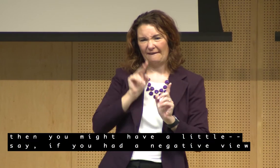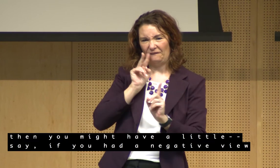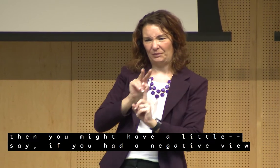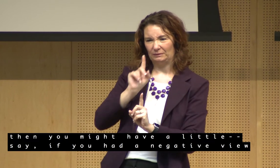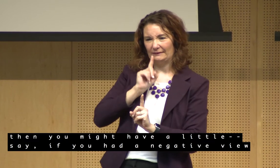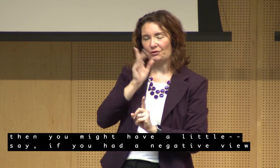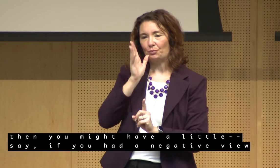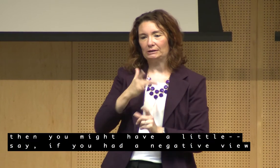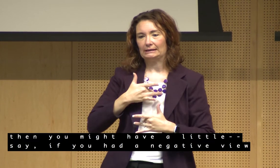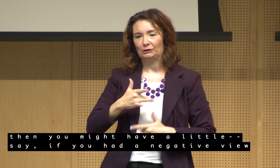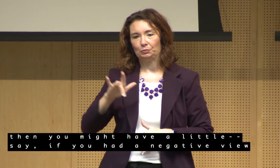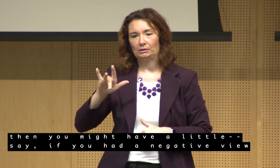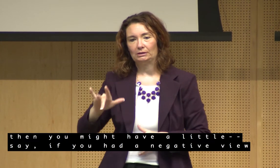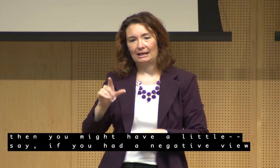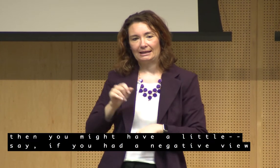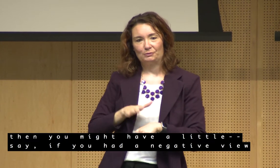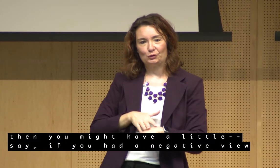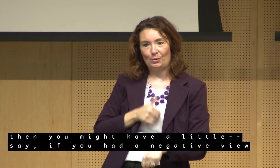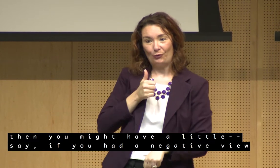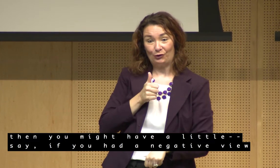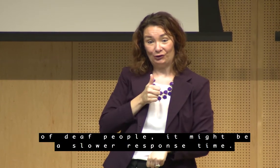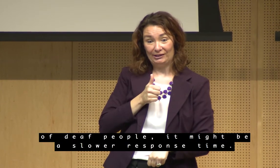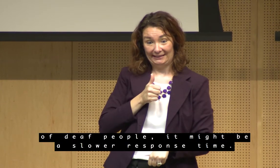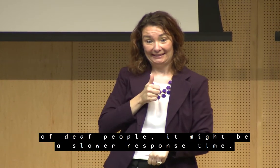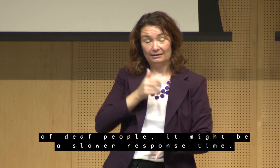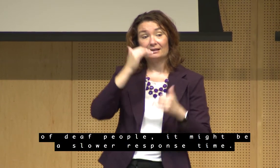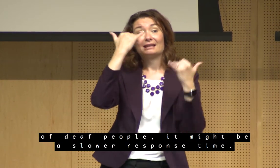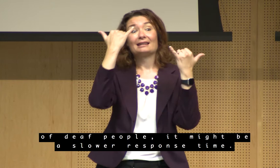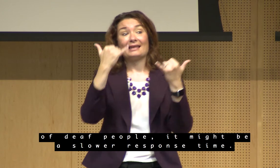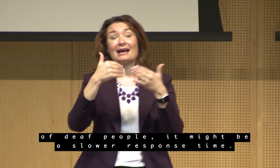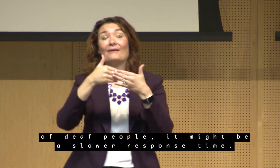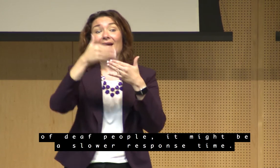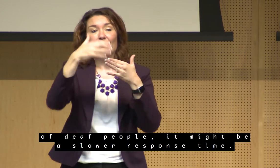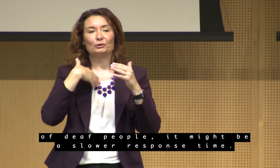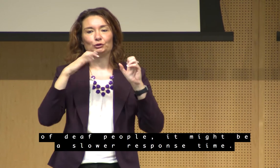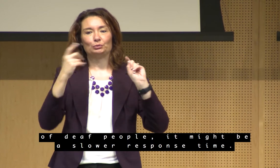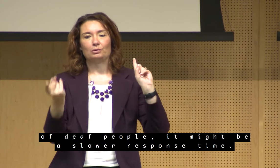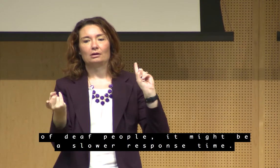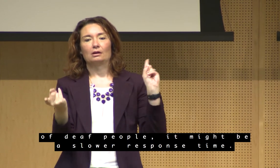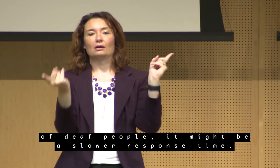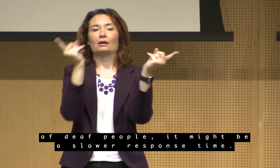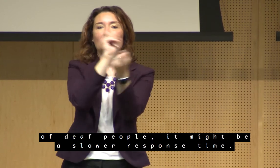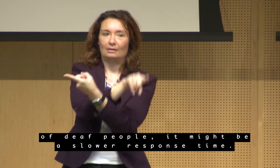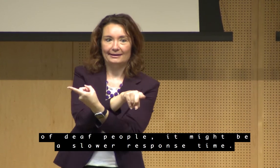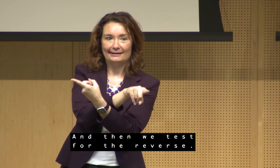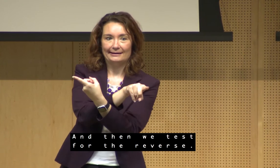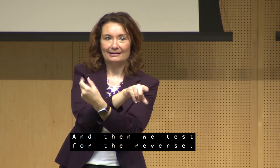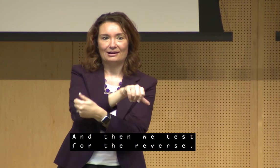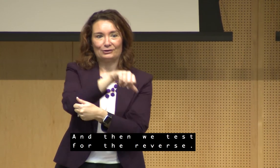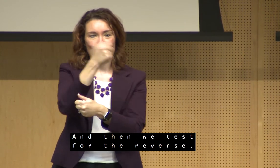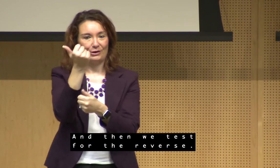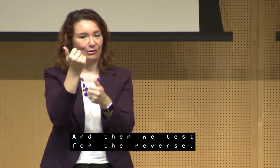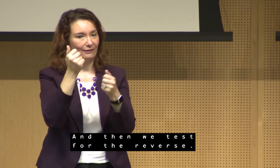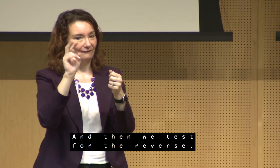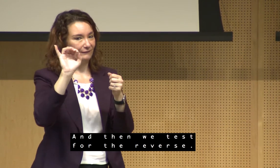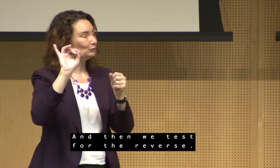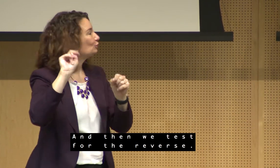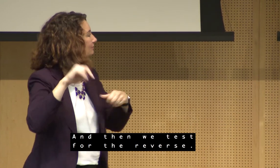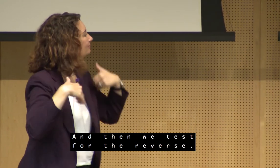little, say if you had a negative view of deaf people, it might be a slower response time. And then we test for the reverse.